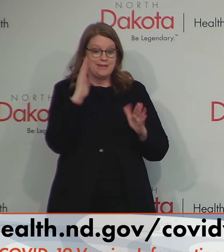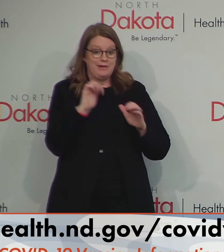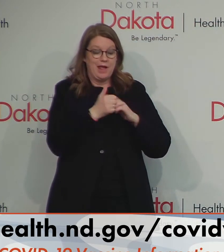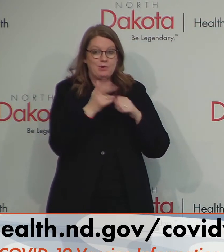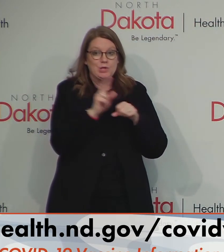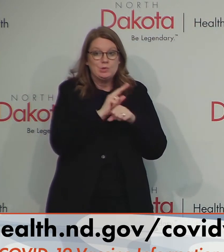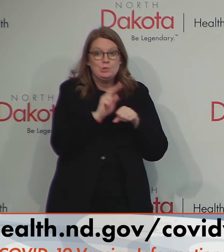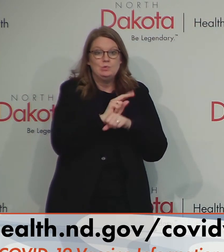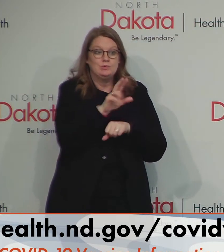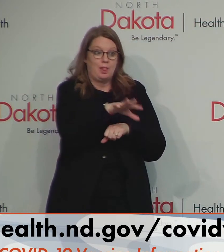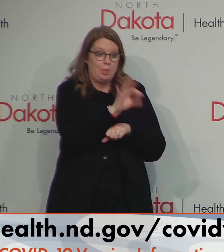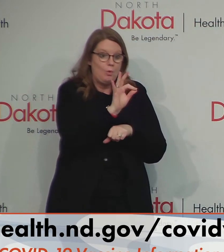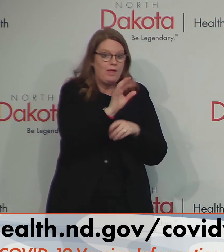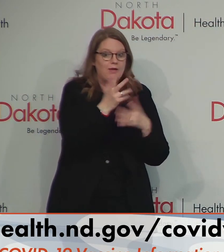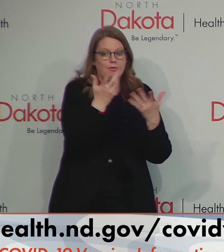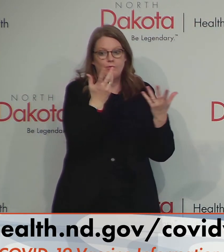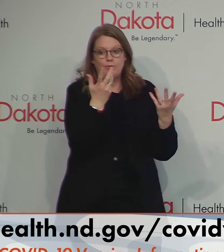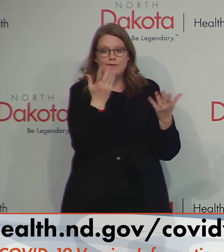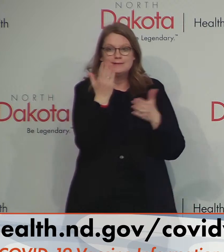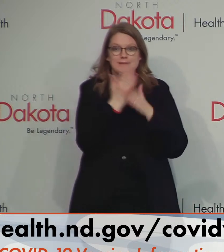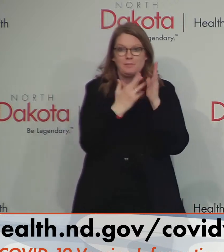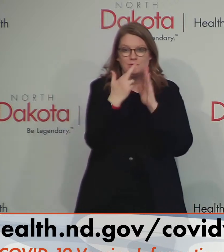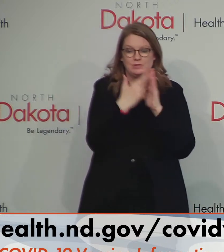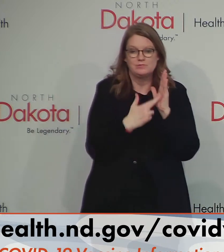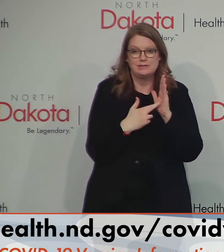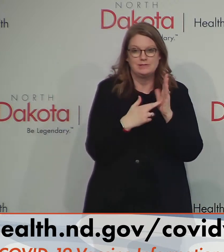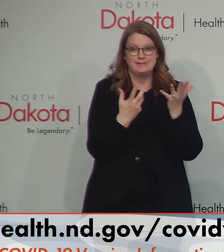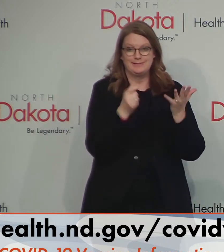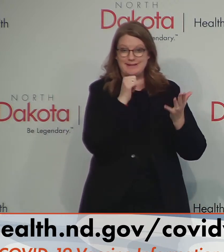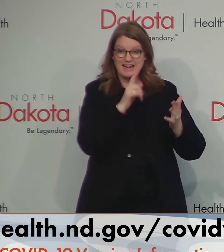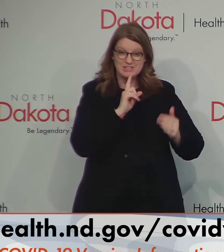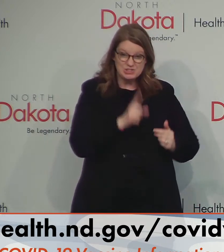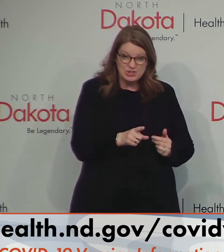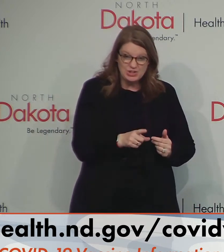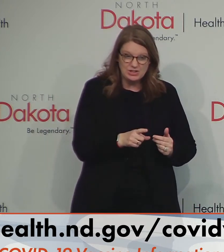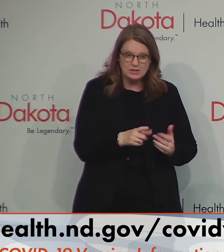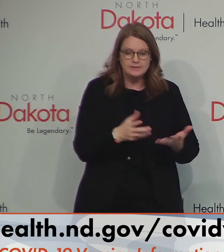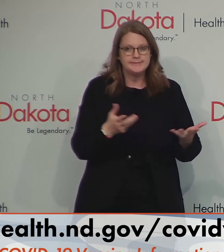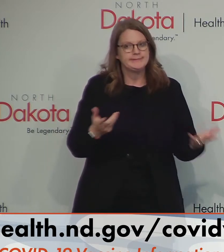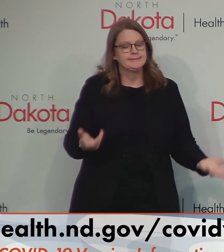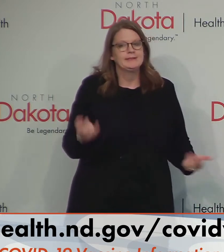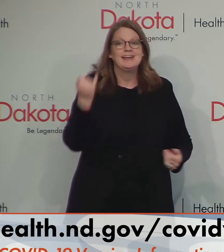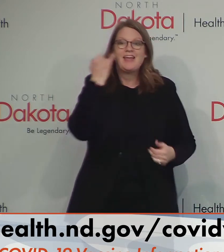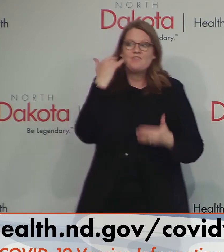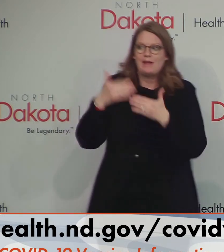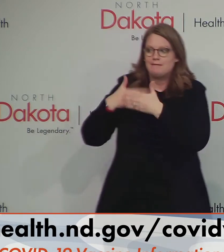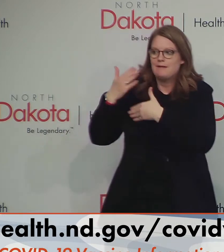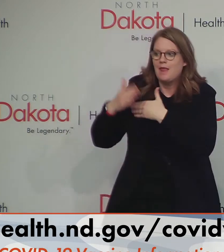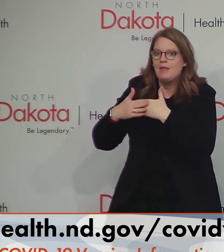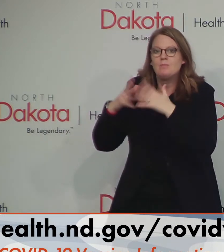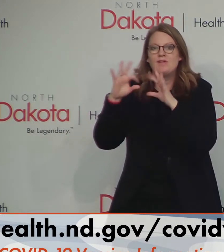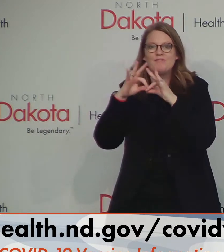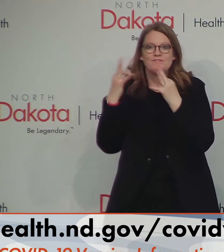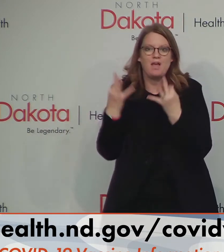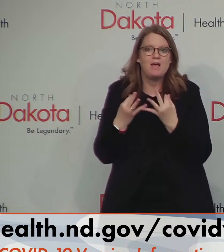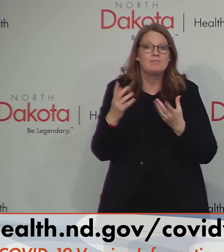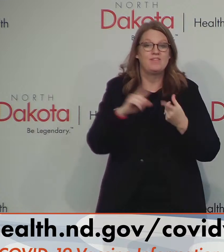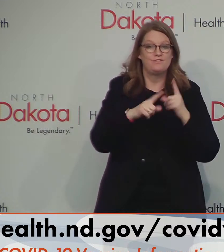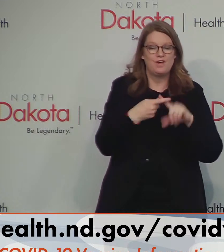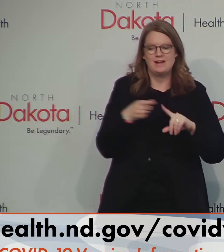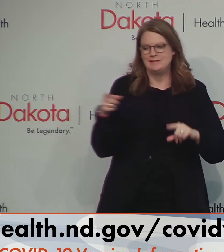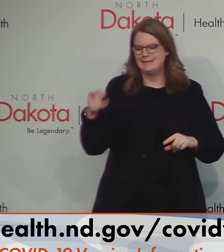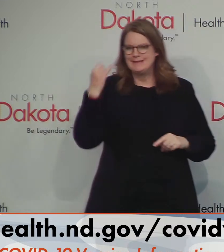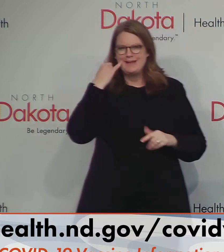our COVID locator or some of these registration sites. So please help a neighbor, a family member, a friend. If